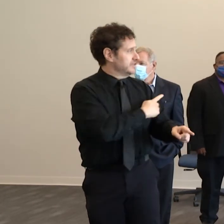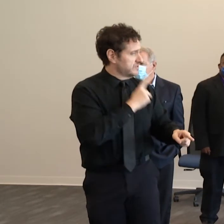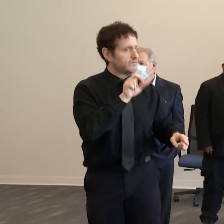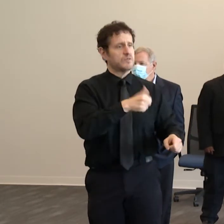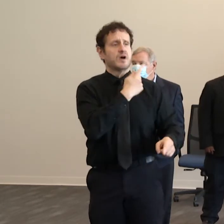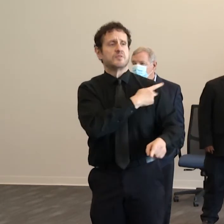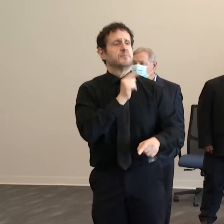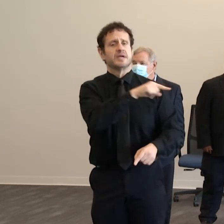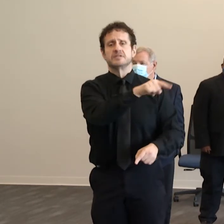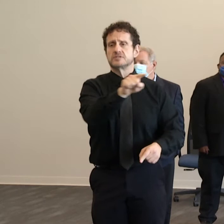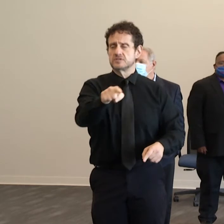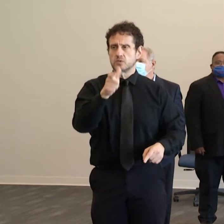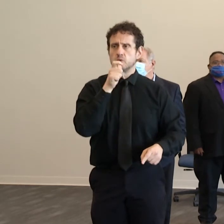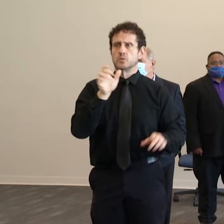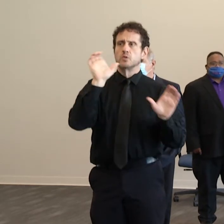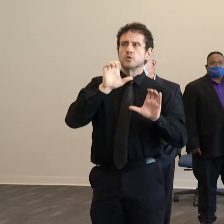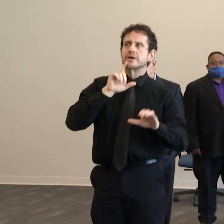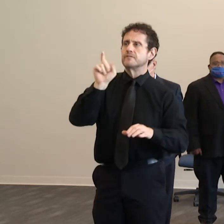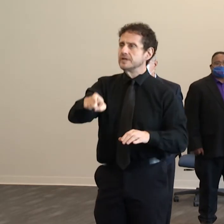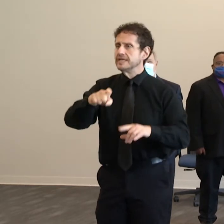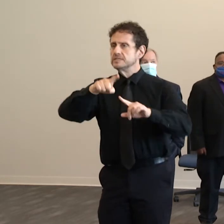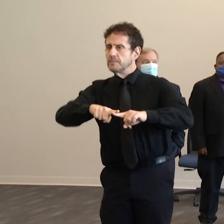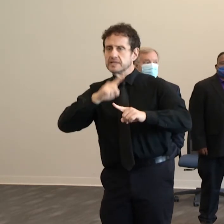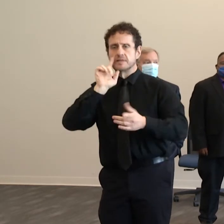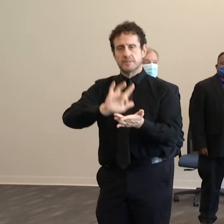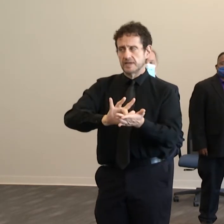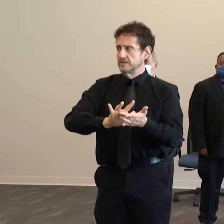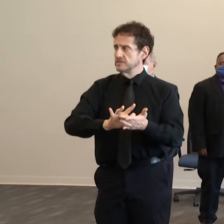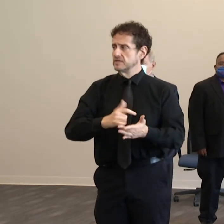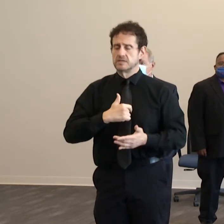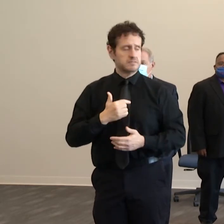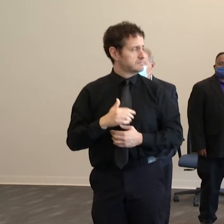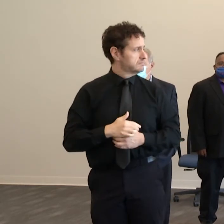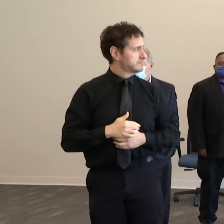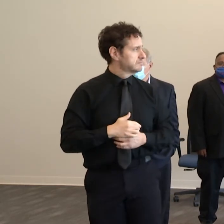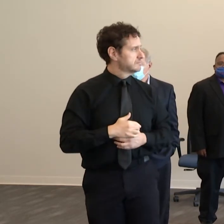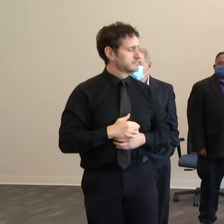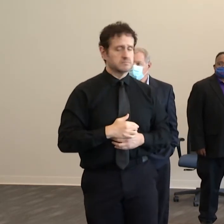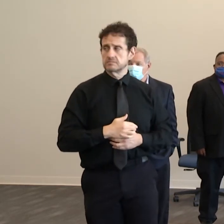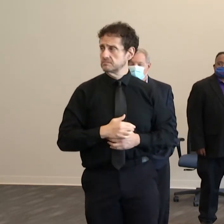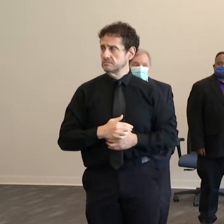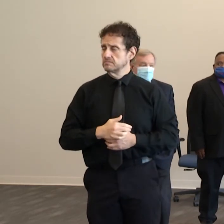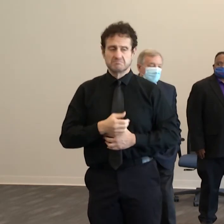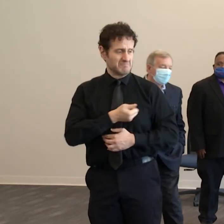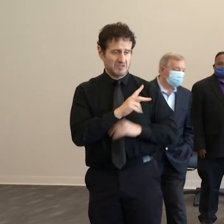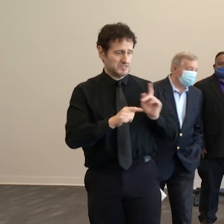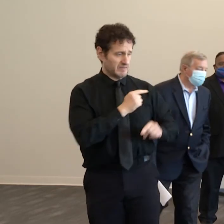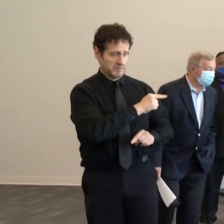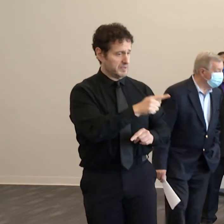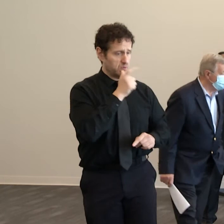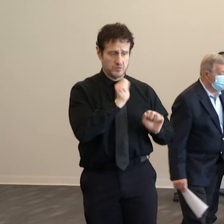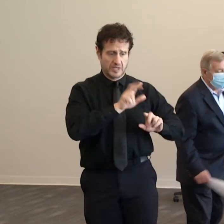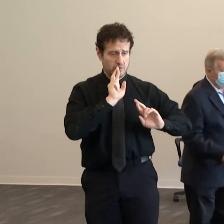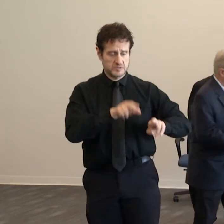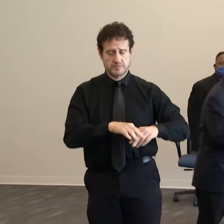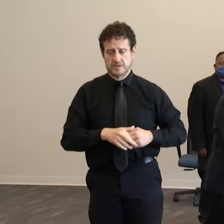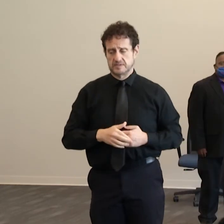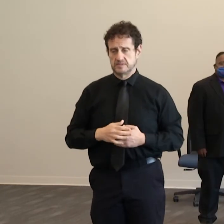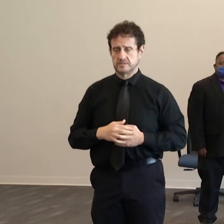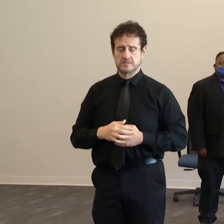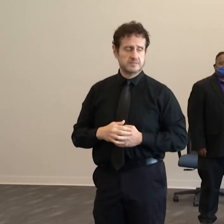other patients who are looking for things? I know there's Senator, I think I'll ask you to respond. Senator?